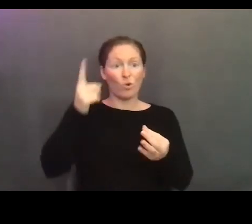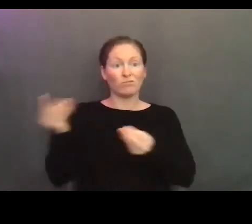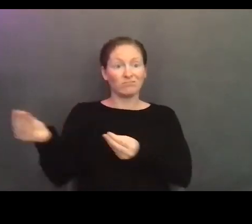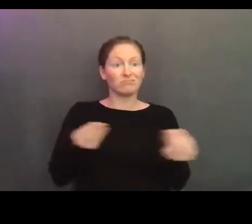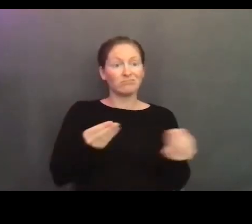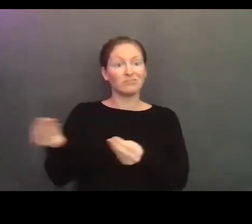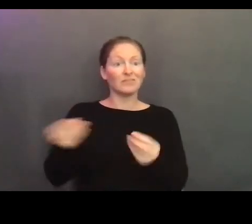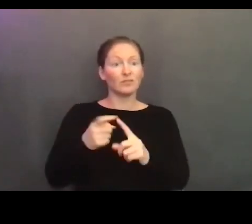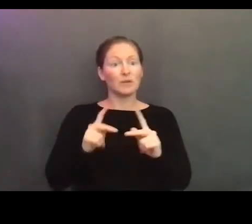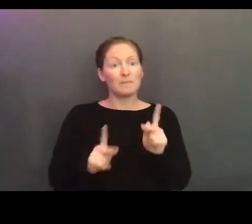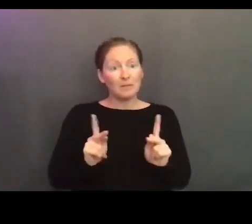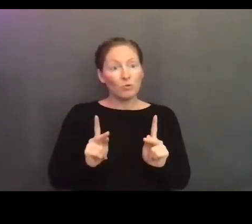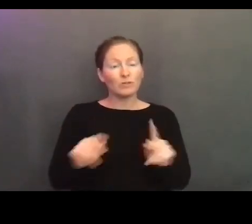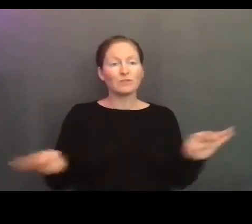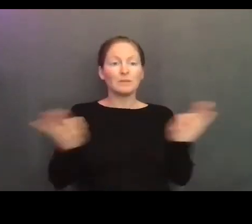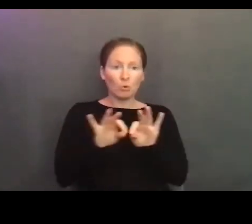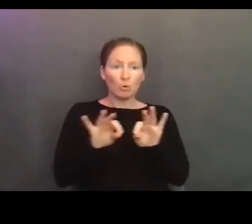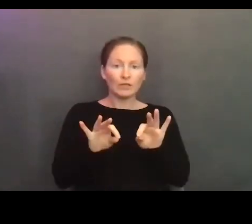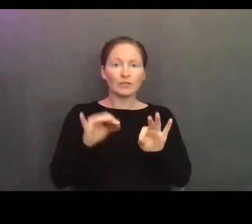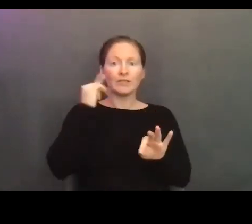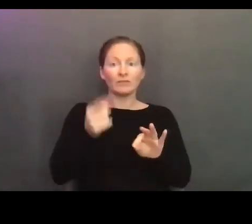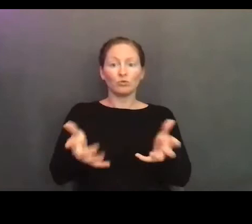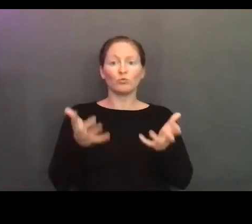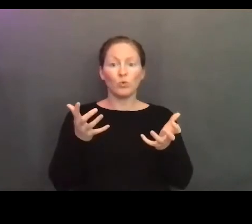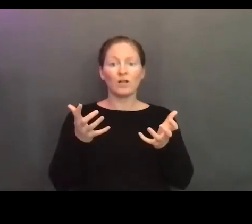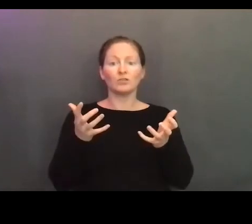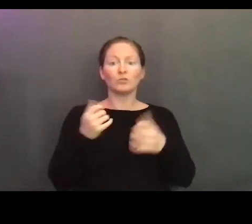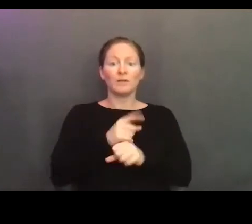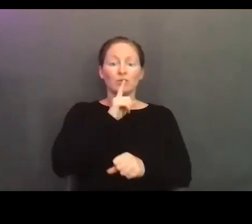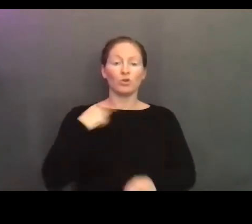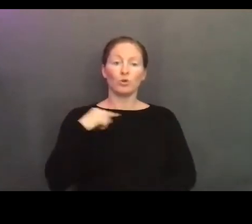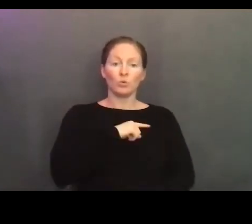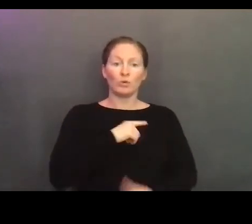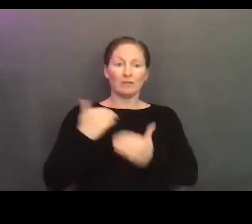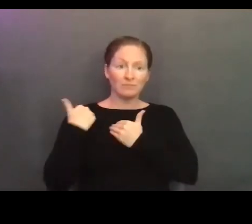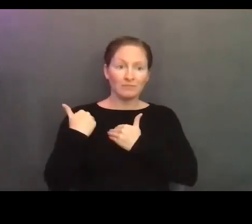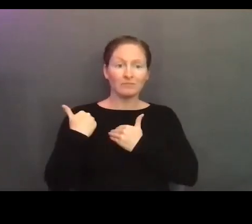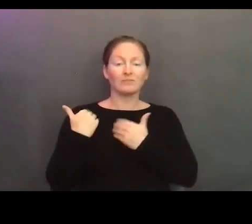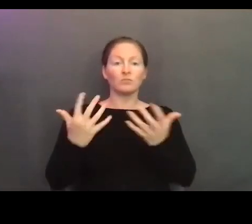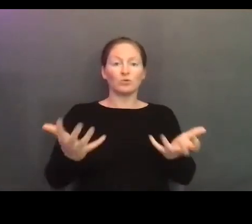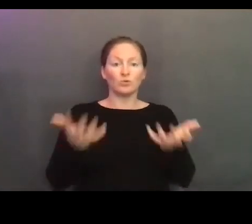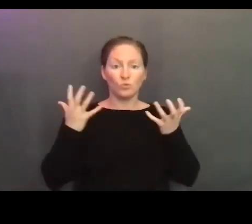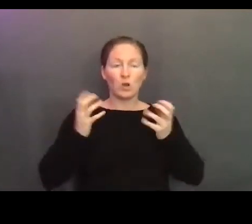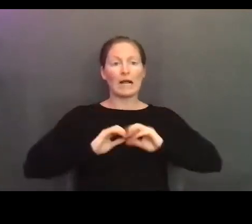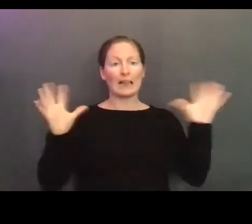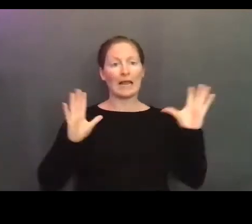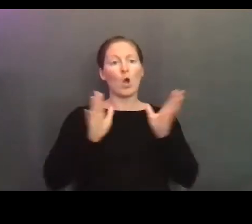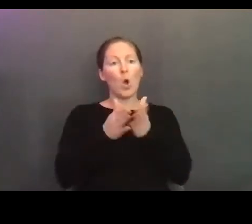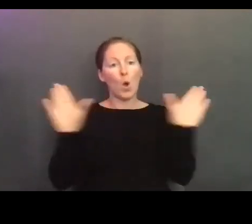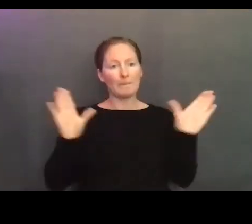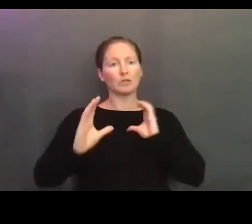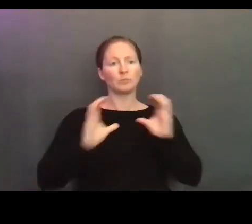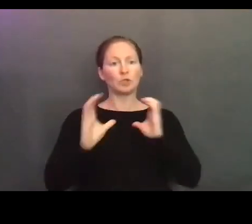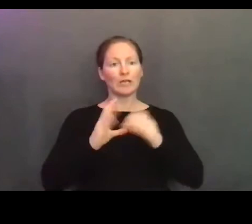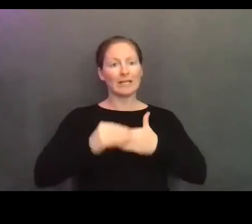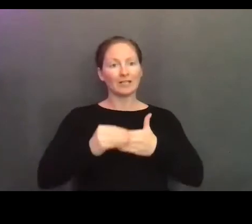that's so important, because if you want to really hold us accountable and have a transparent leadership, it's important that you hold us accountable